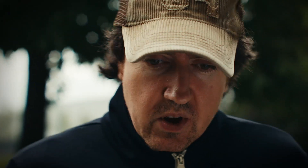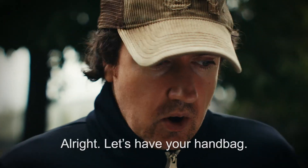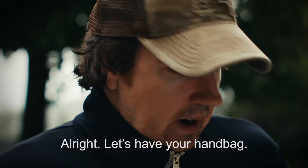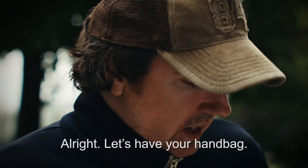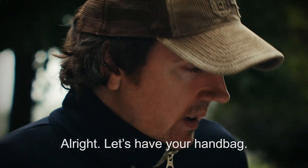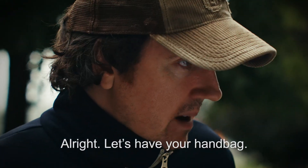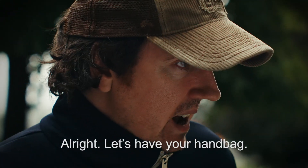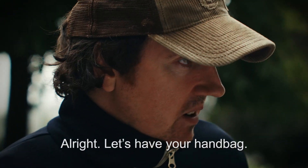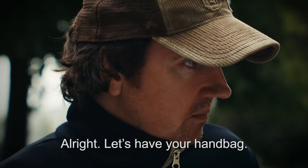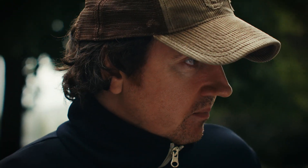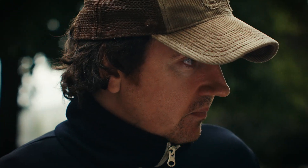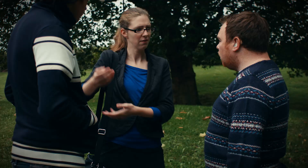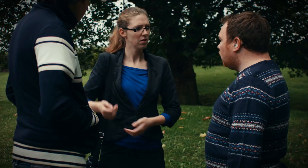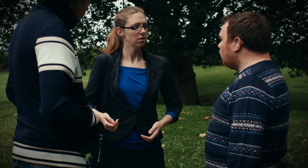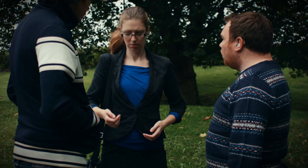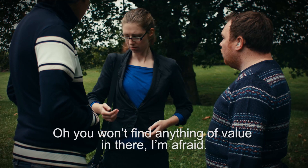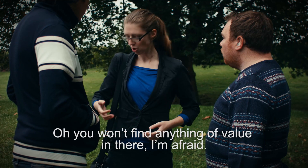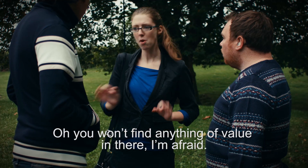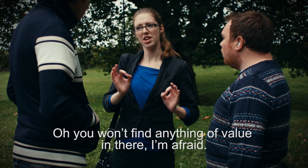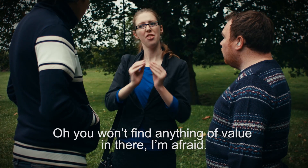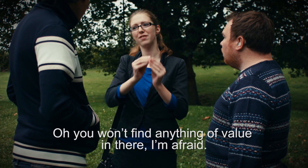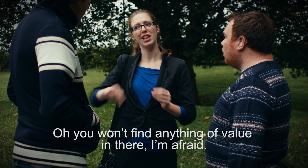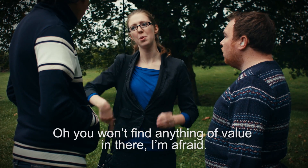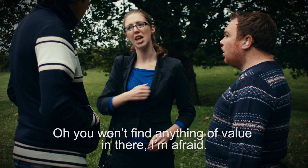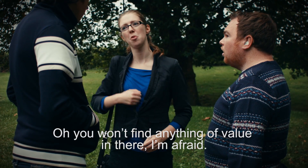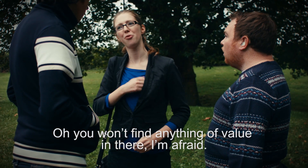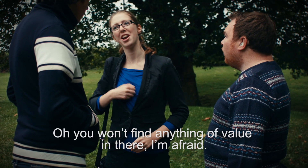All right, let's have your handbag. Oh, you won't find anything of value in there, I'm afraid.